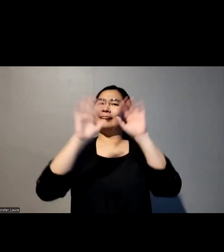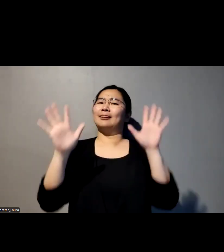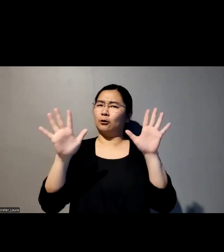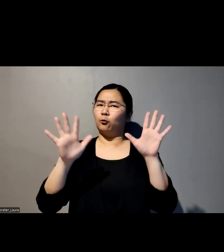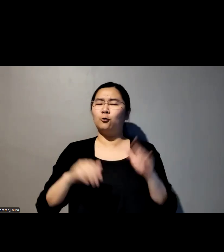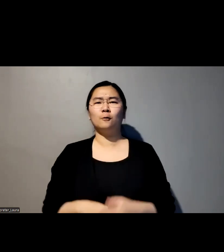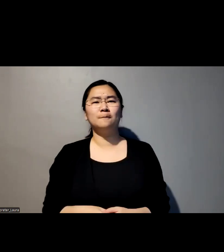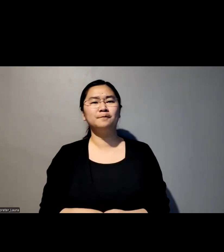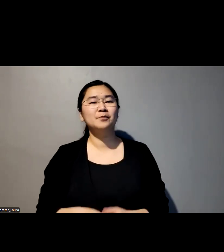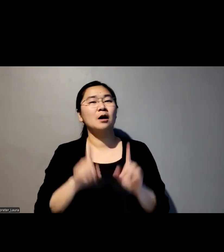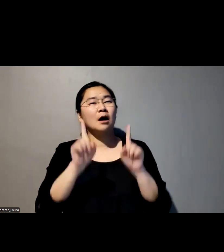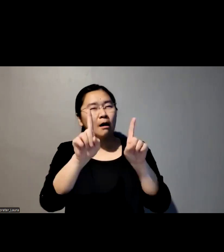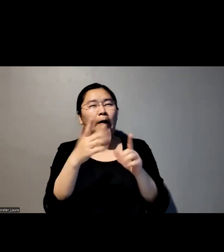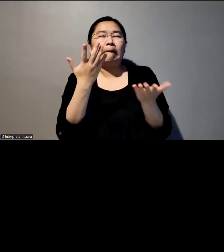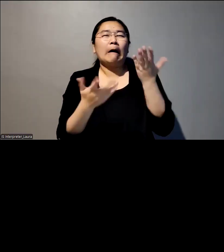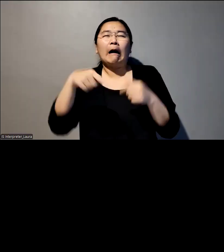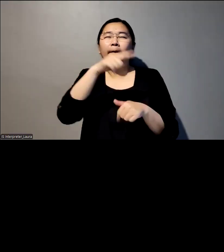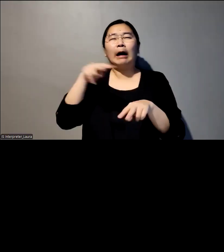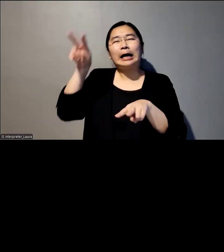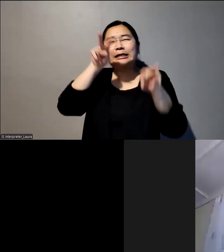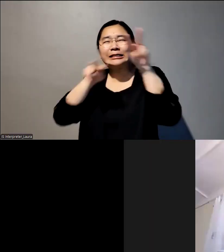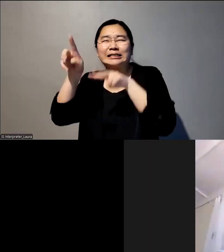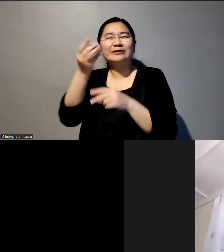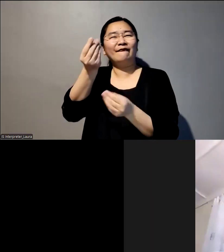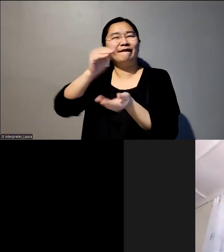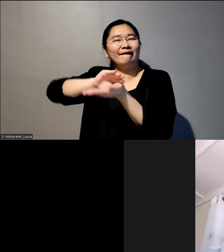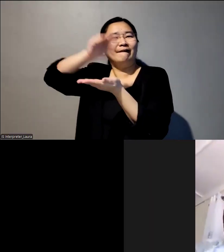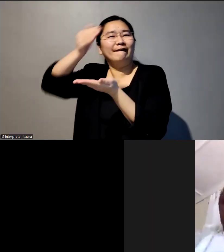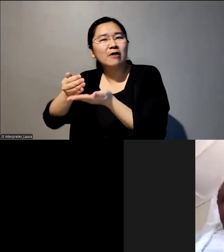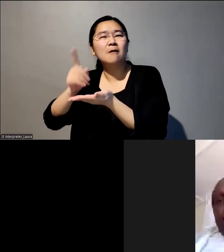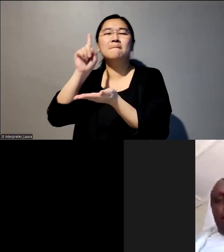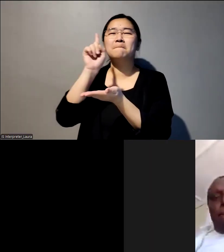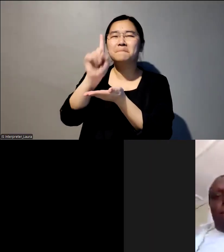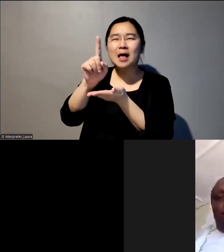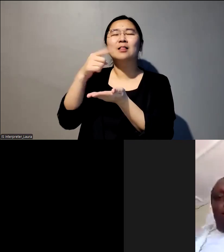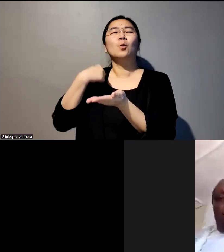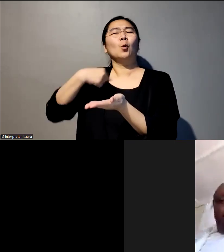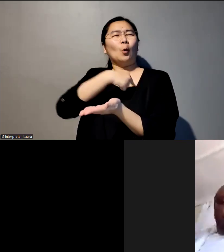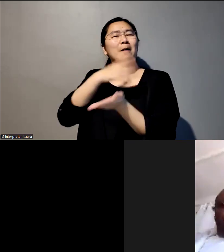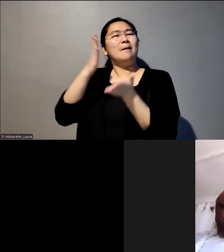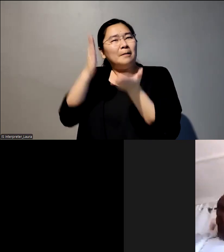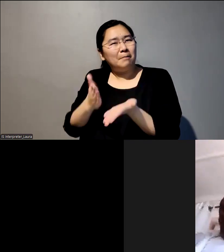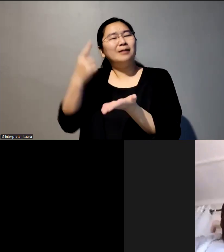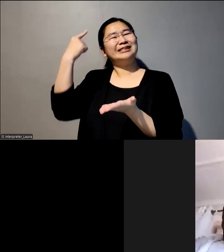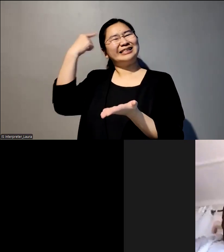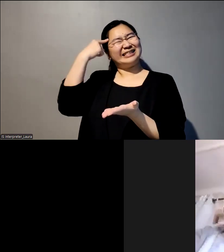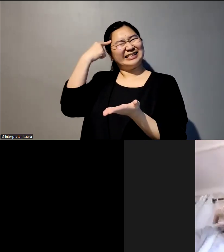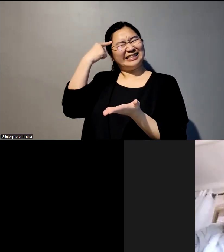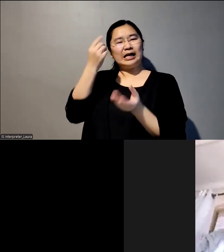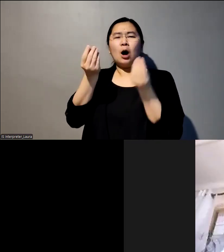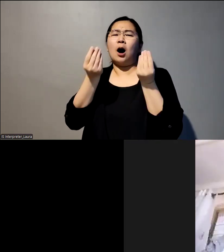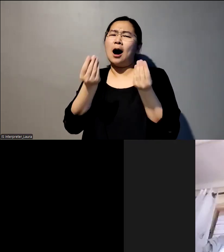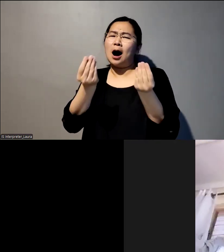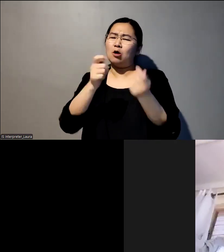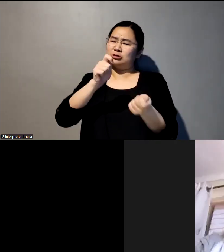is Samuel Macharia. Samuel is the Executive Director of Championing for Inclusive Communities in Kenya, and